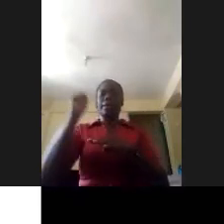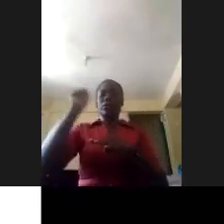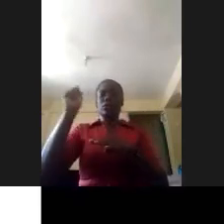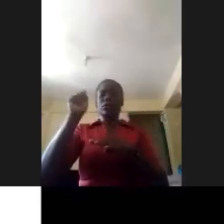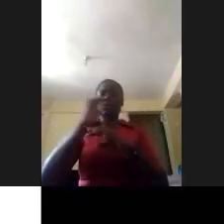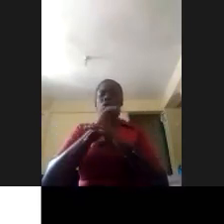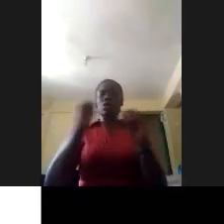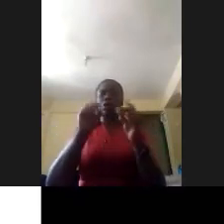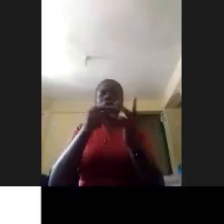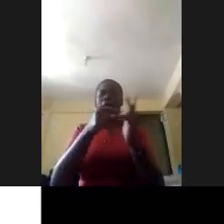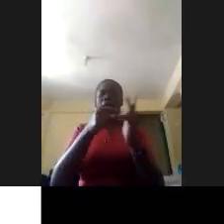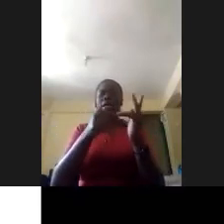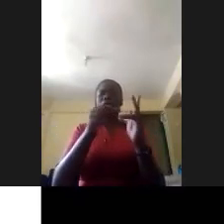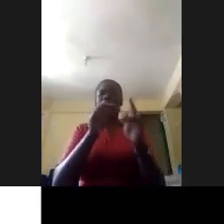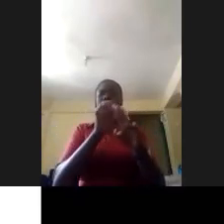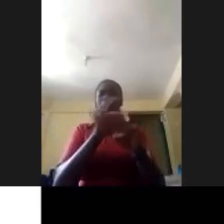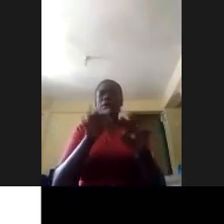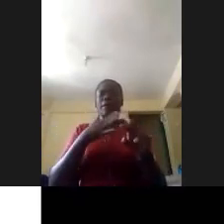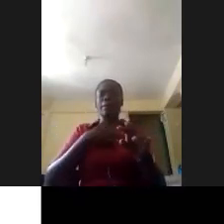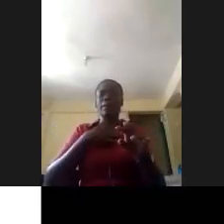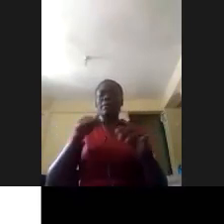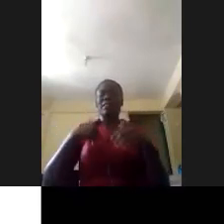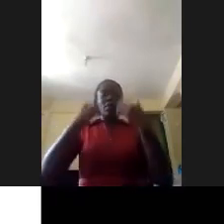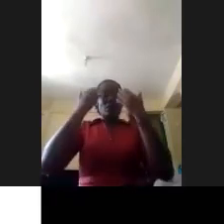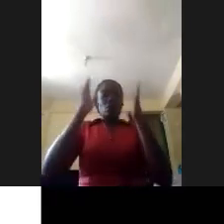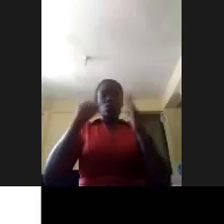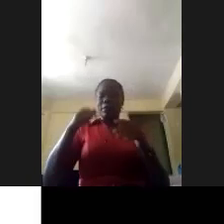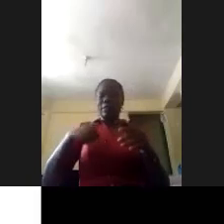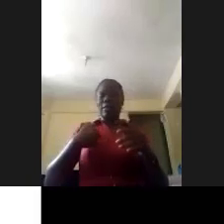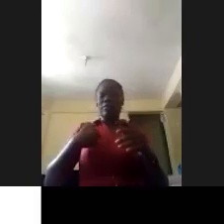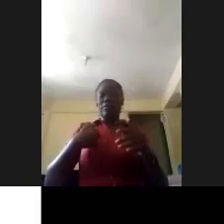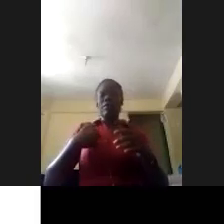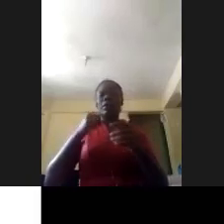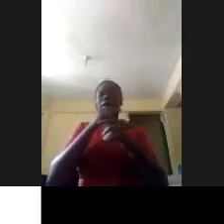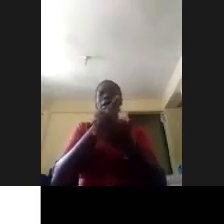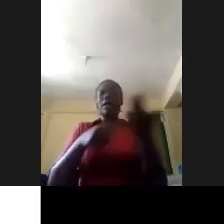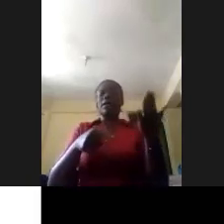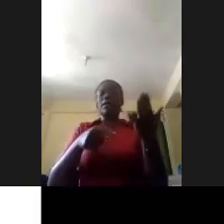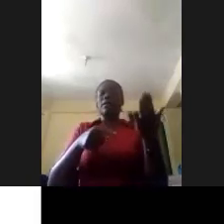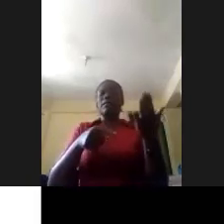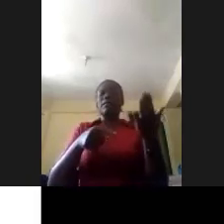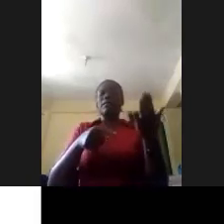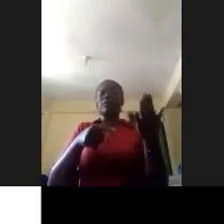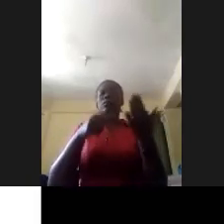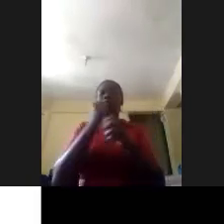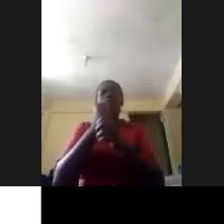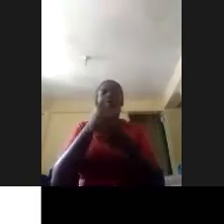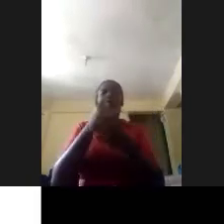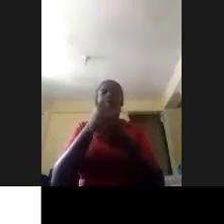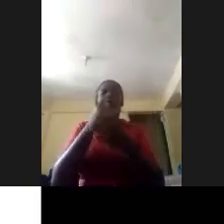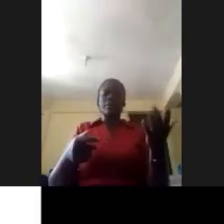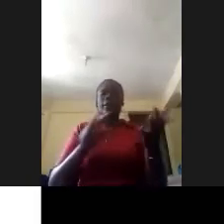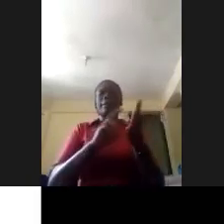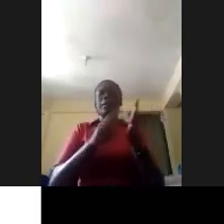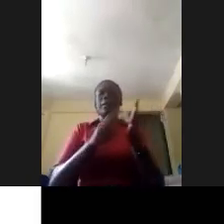my finger and no idea who I am, much less what I want to do. Yeah. I will admit that this is a